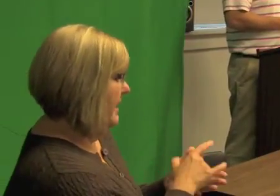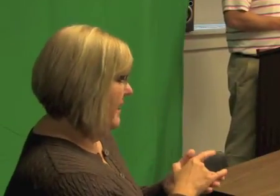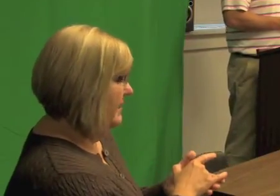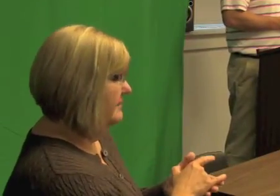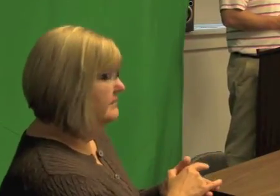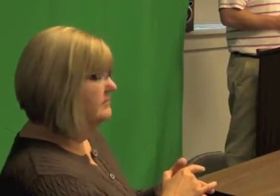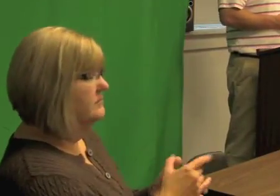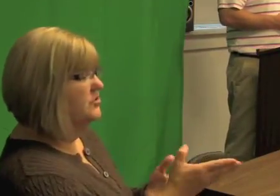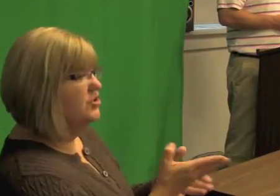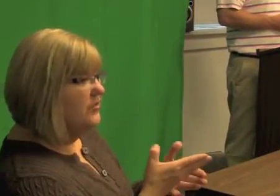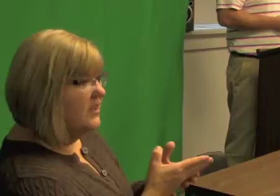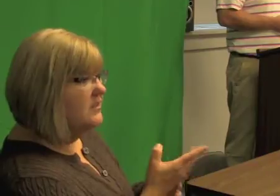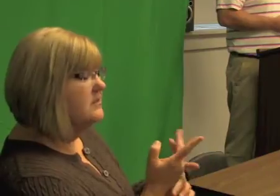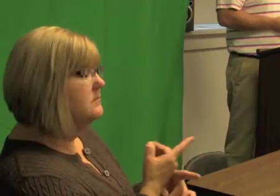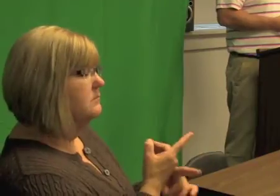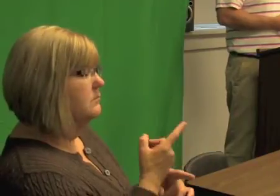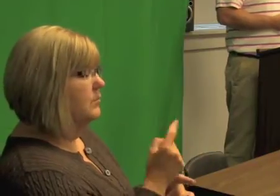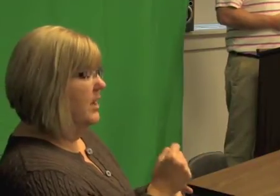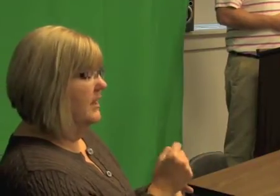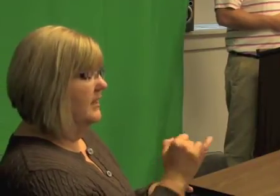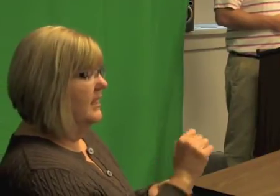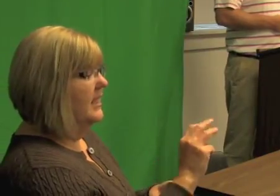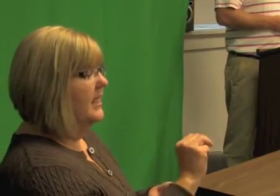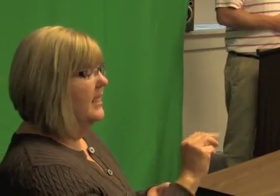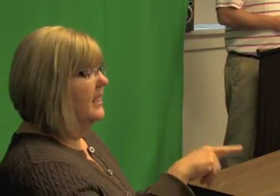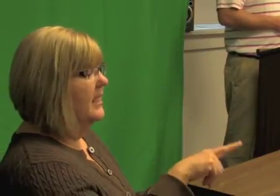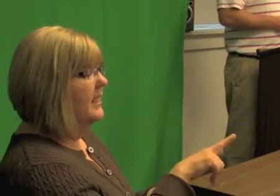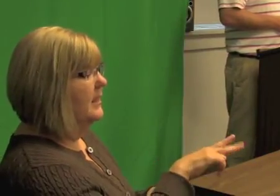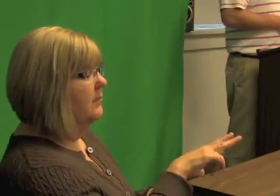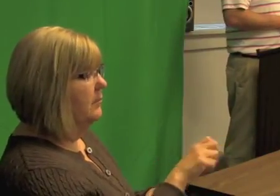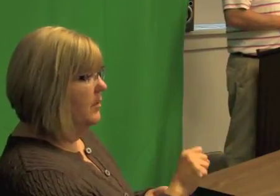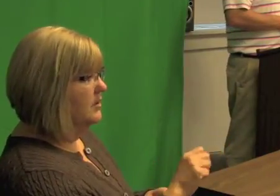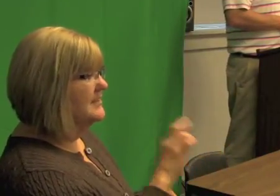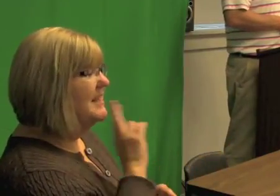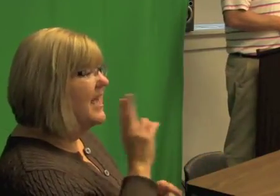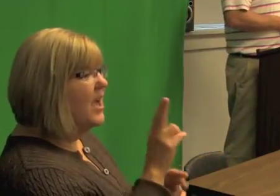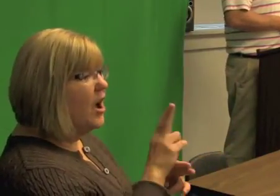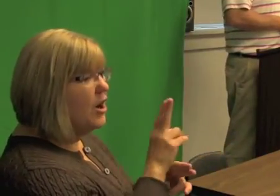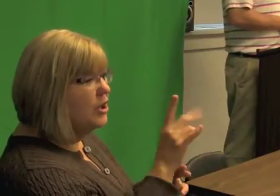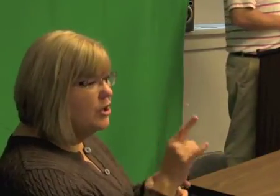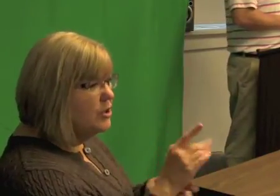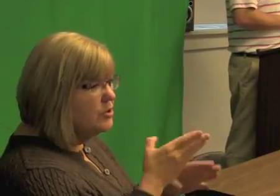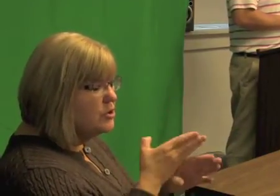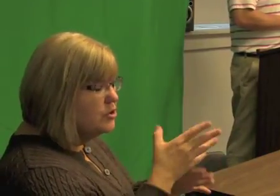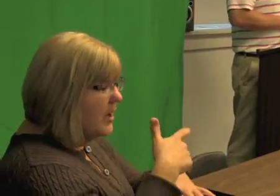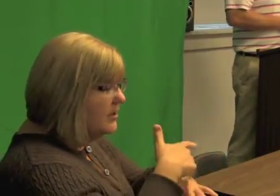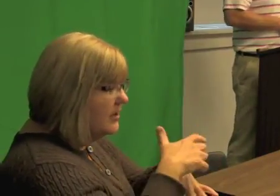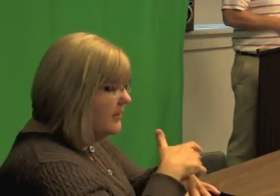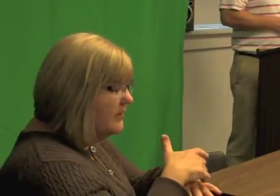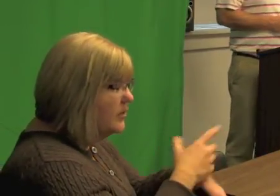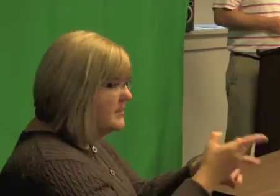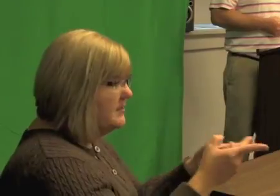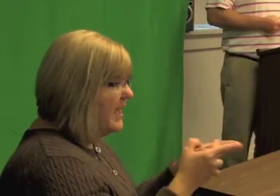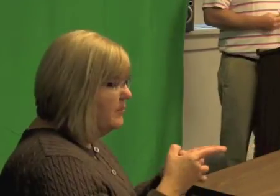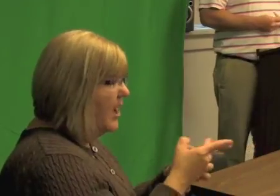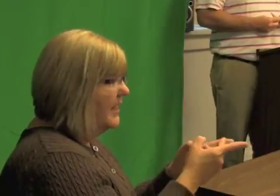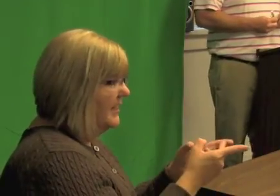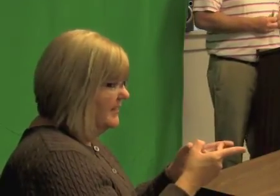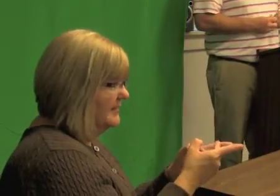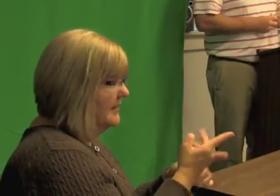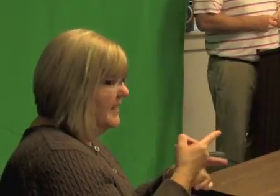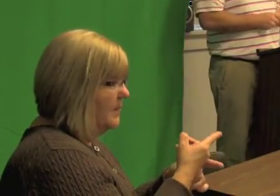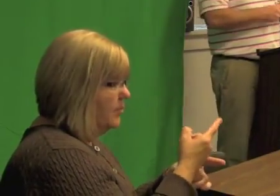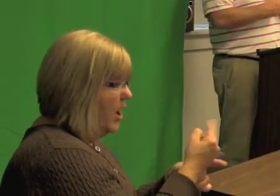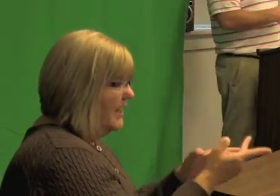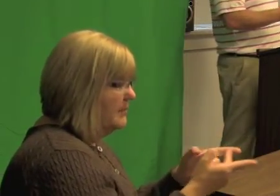product. Impulse buy. Impulse buys are usually directly influenced by product placement. They are